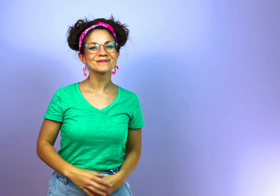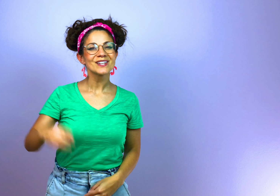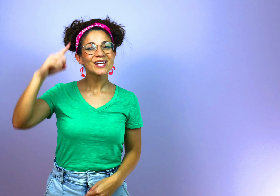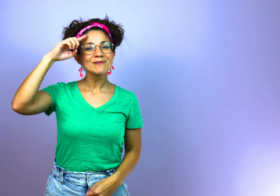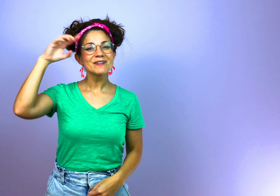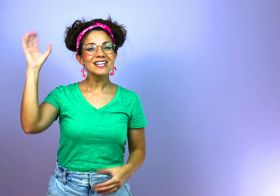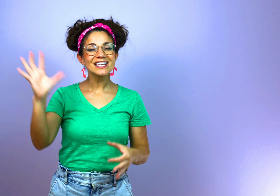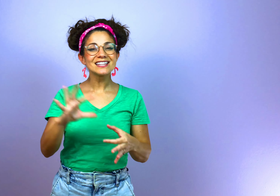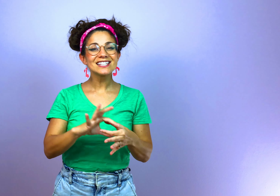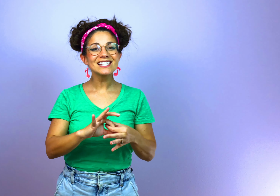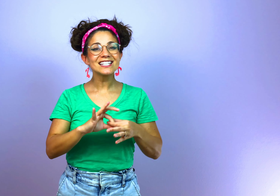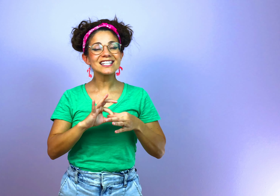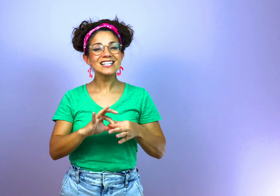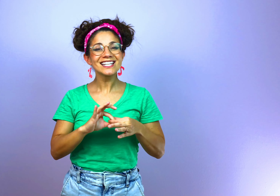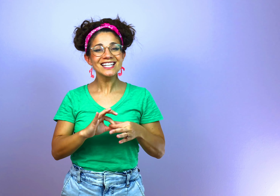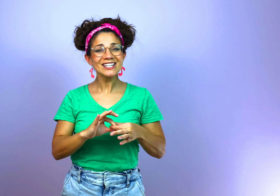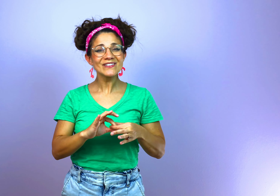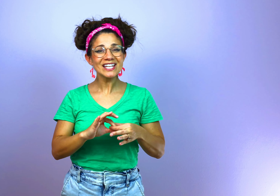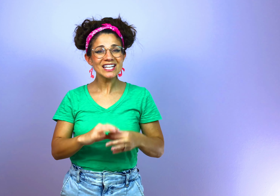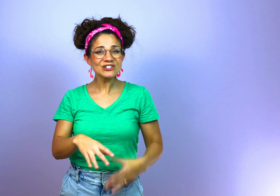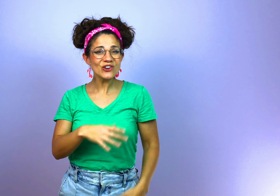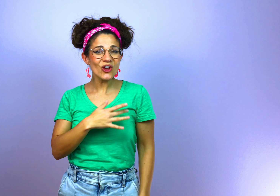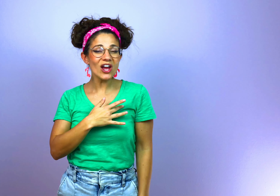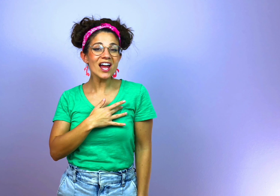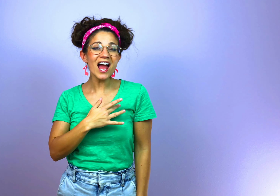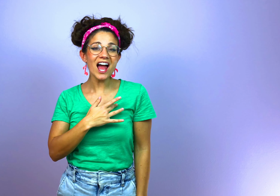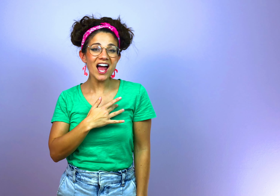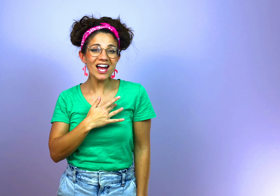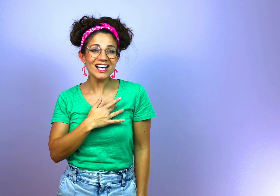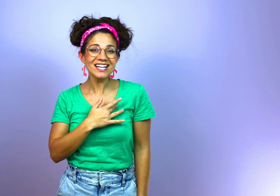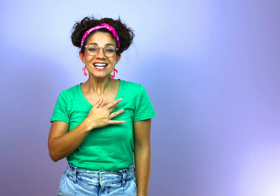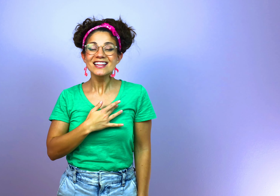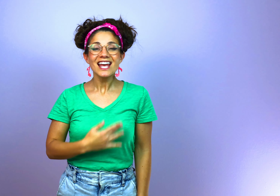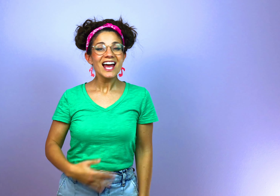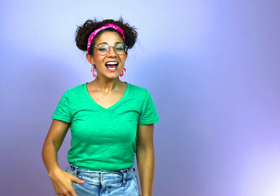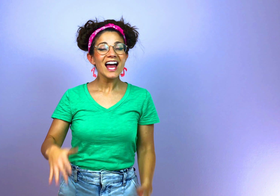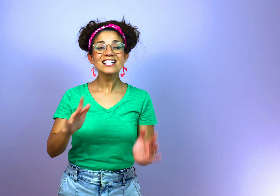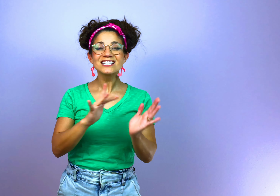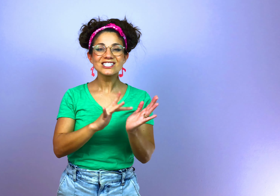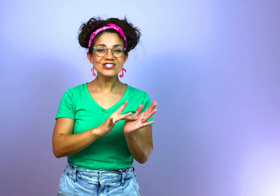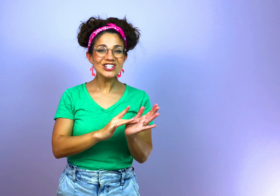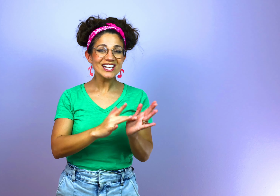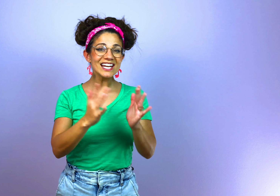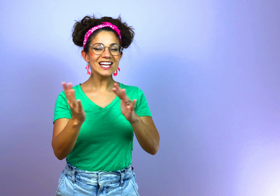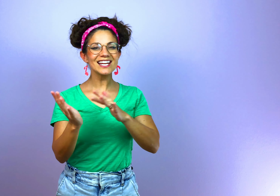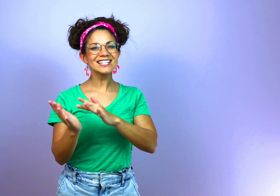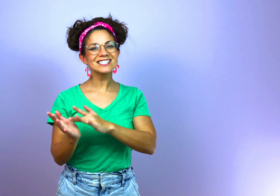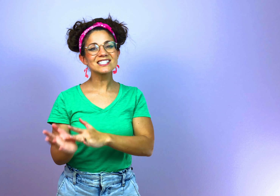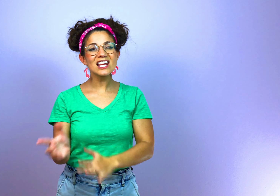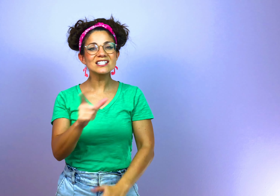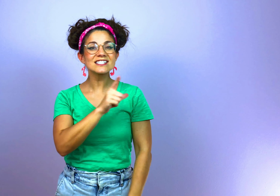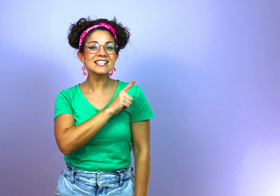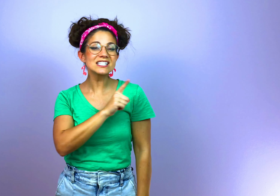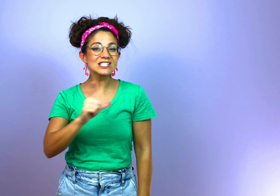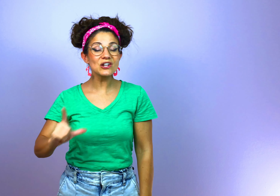Believe in your heart that Jesus is